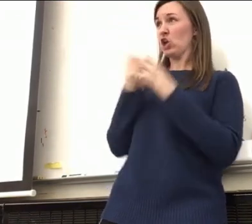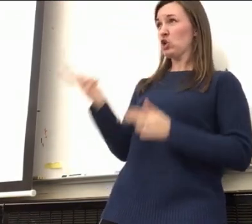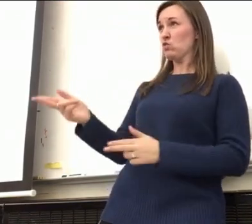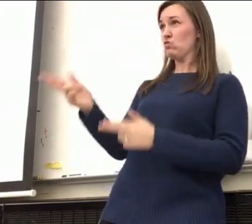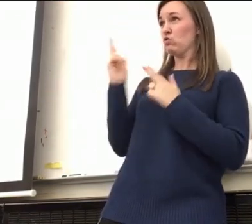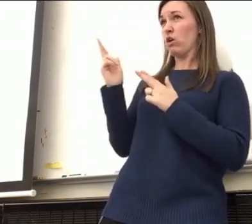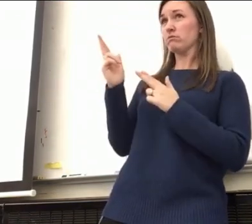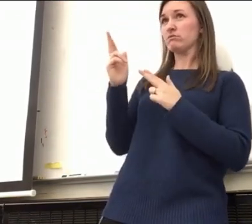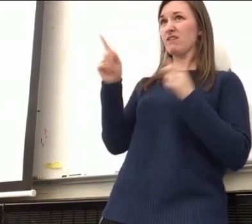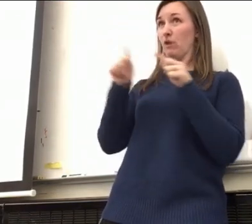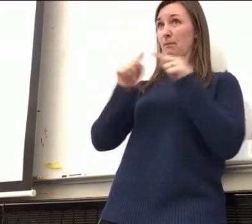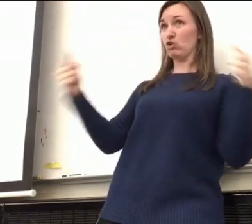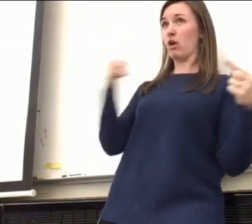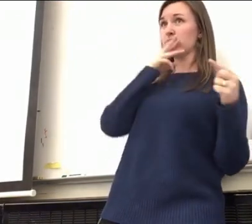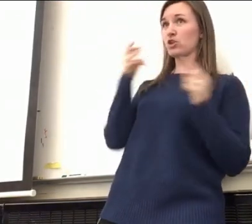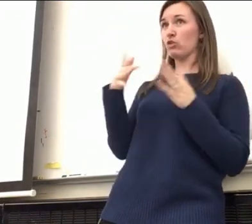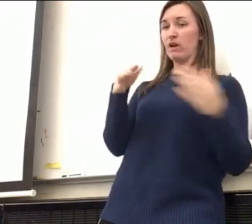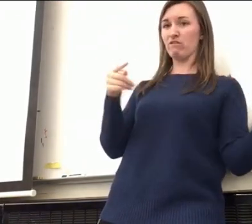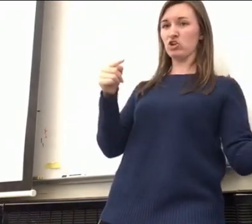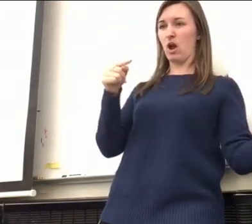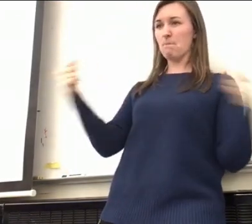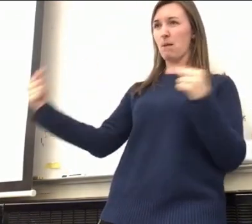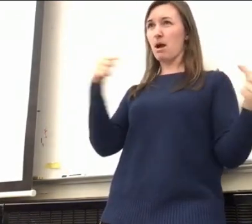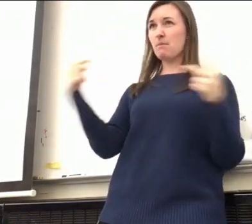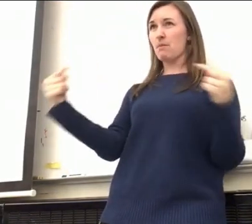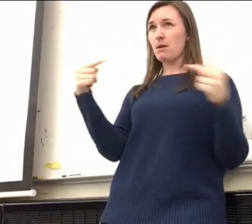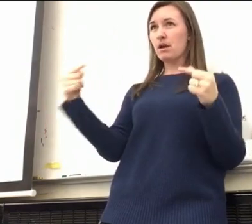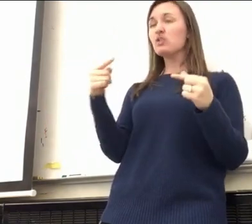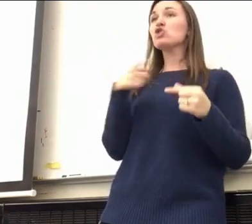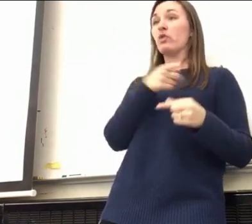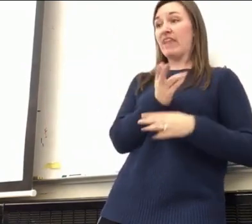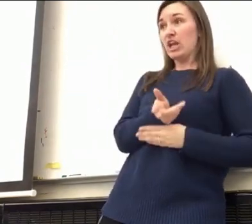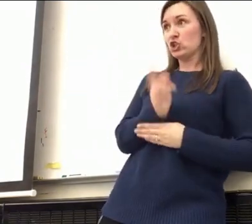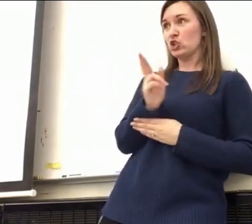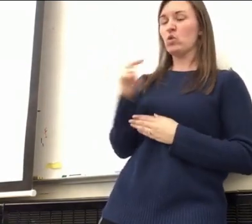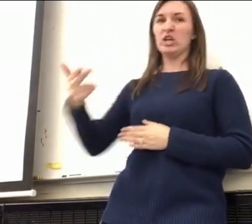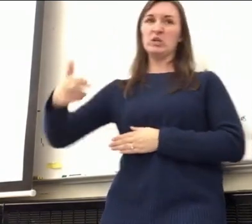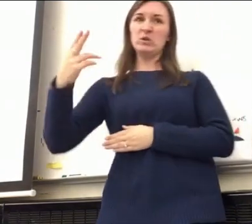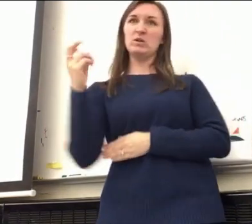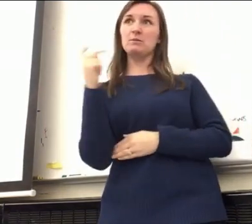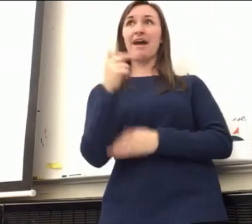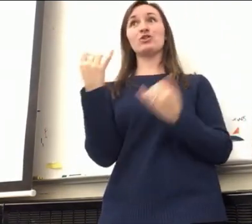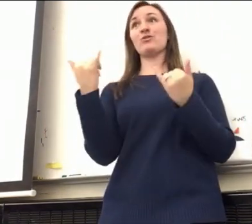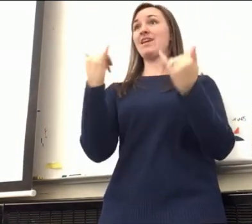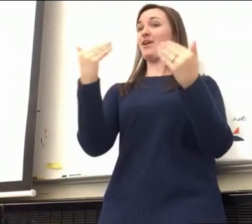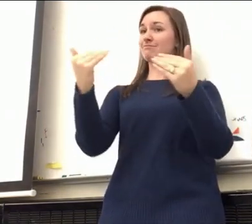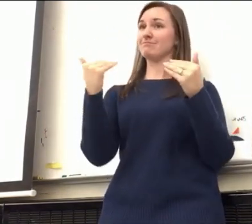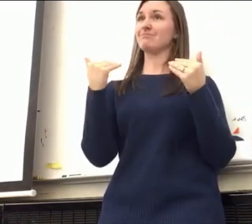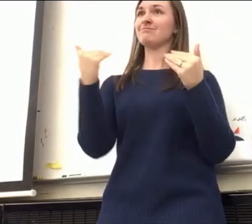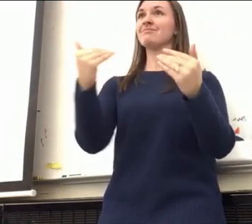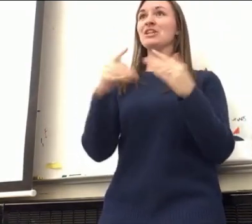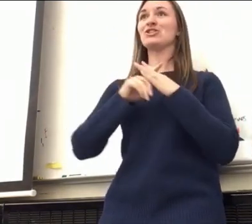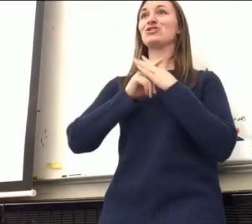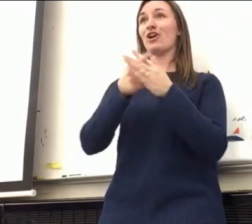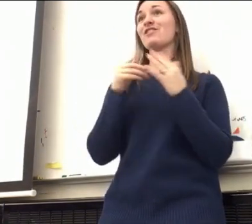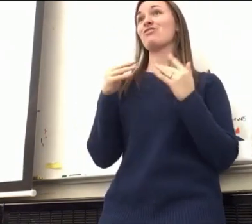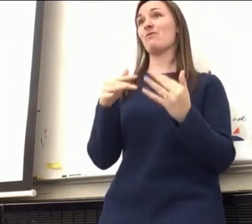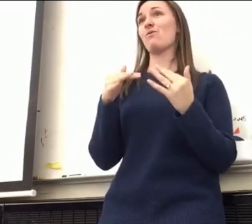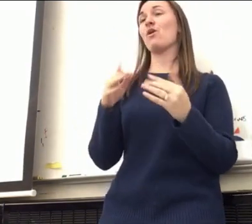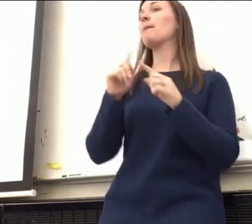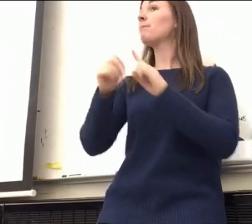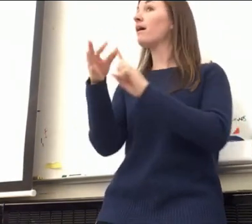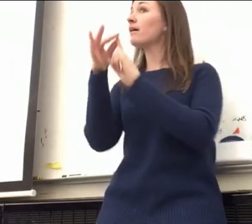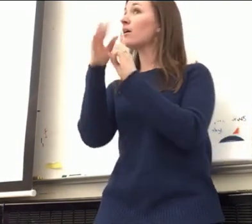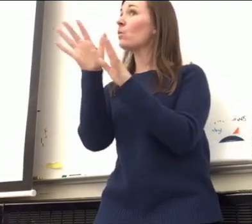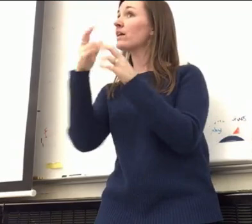several of Zachary Taylor's troops. He then says, we have now begun this war. He fights back, and the Mexican-American War begins. Except here's